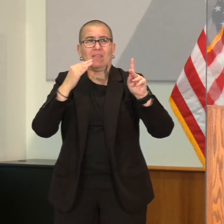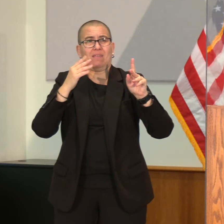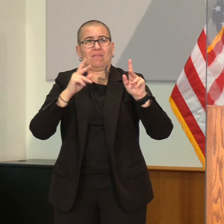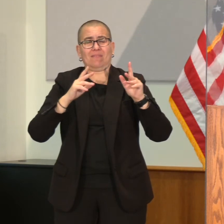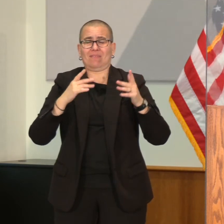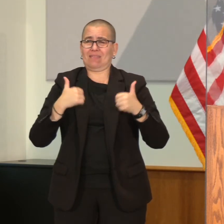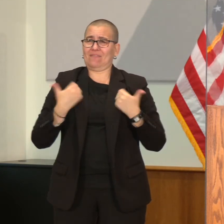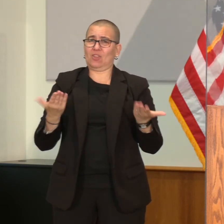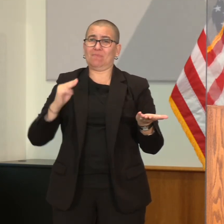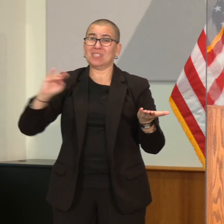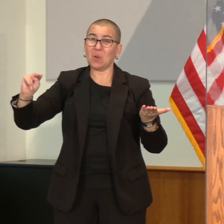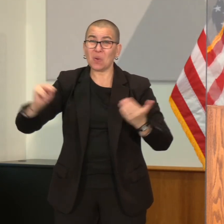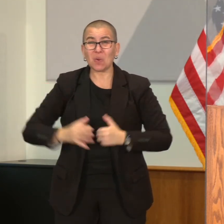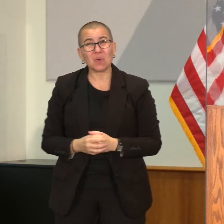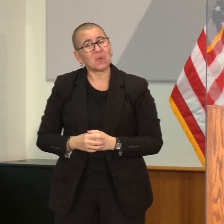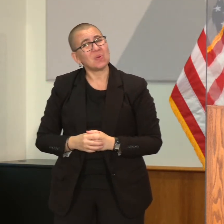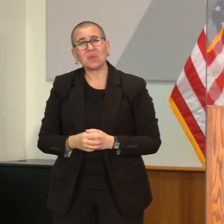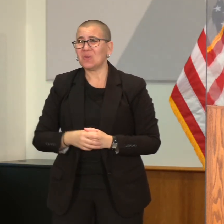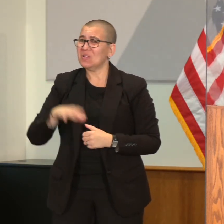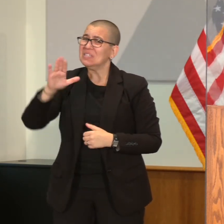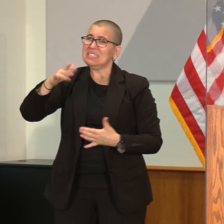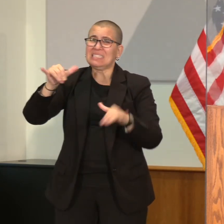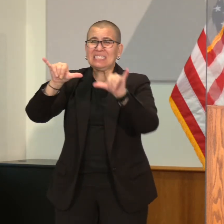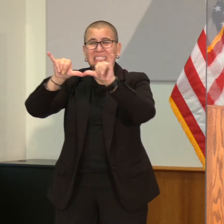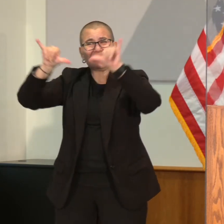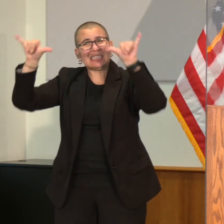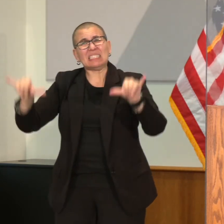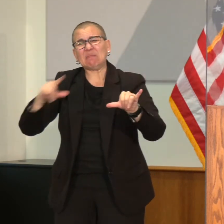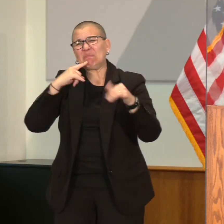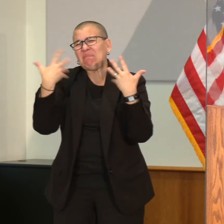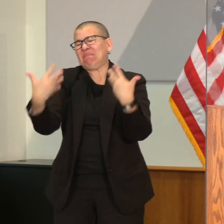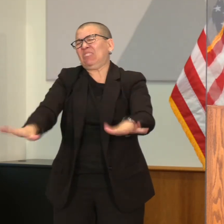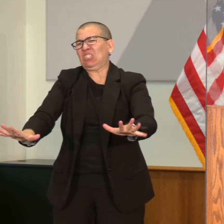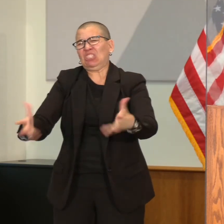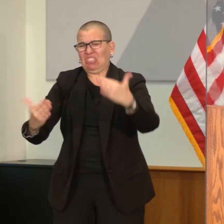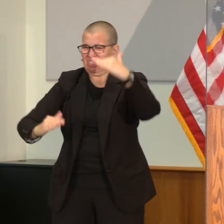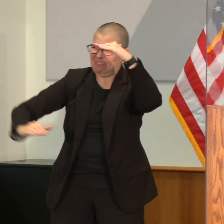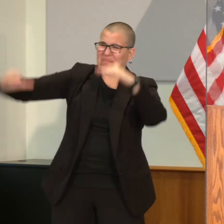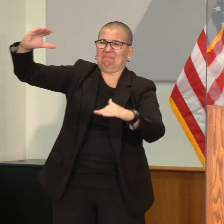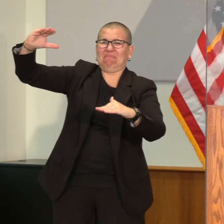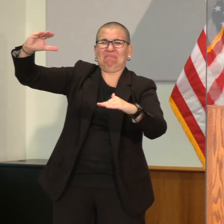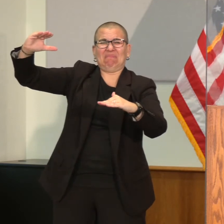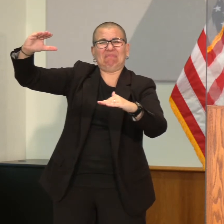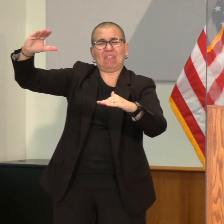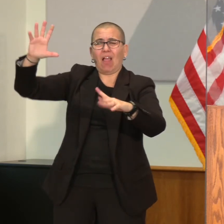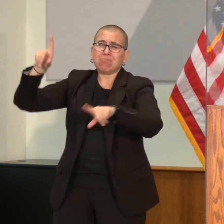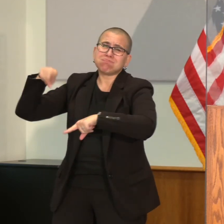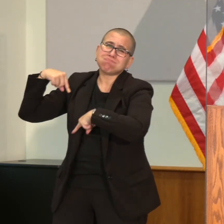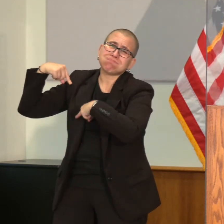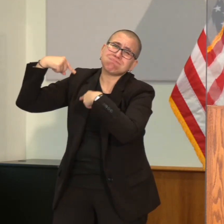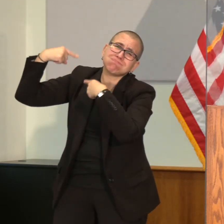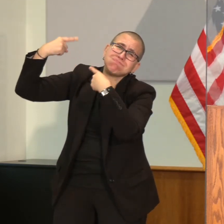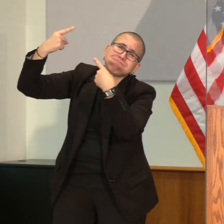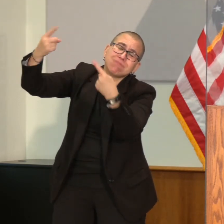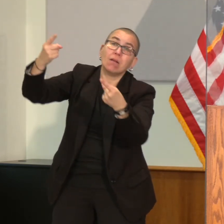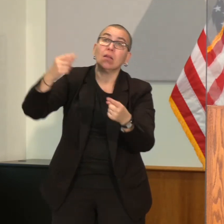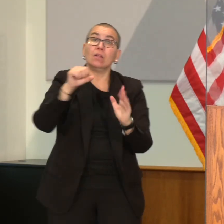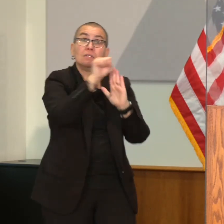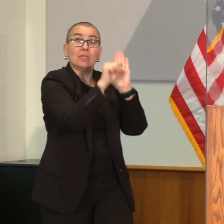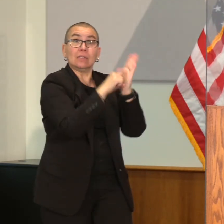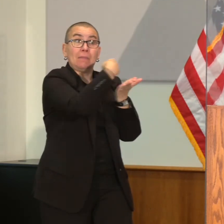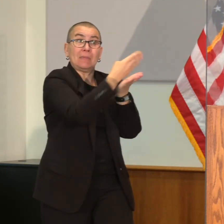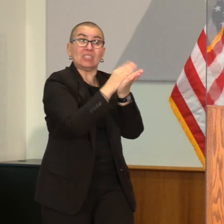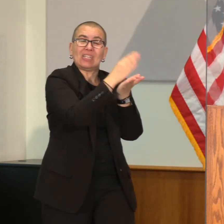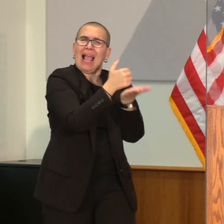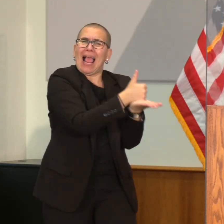that have existed in Minnesota for generations by enacting a state budget that reflects our shared values and brings us closer